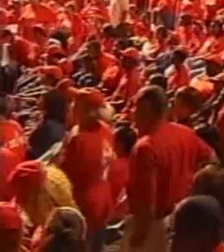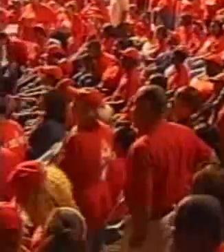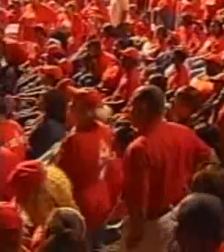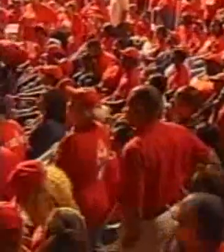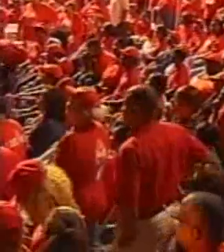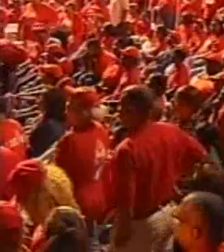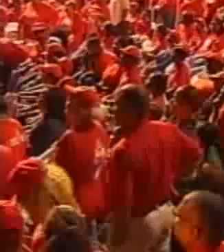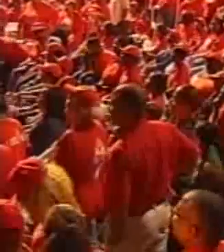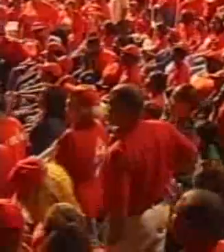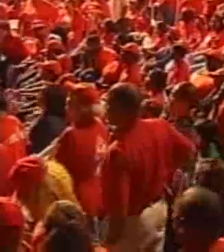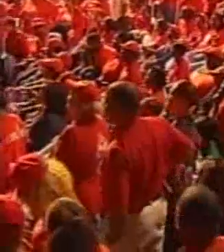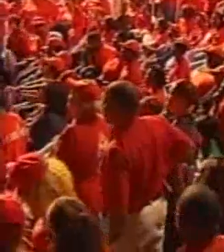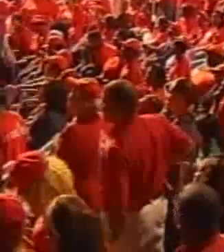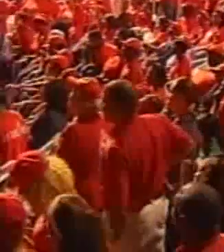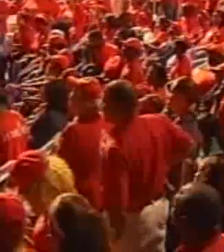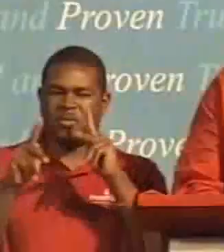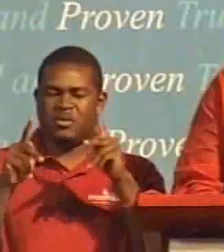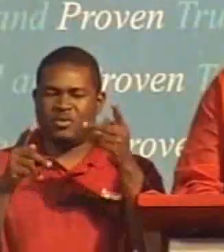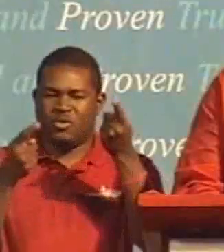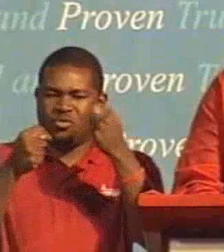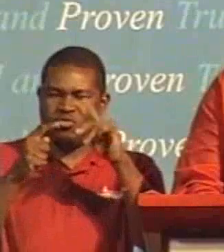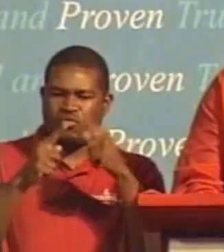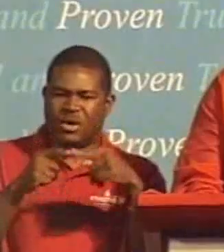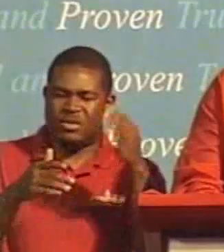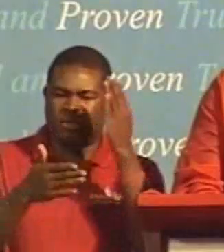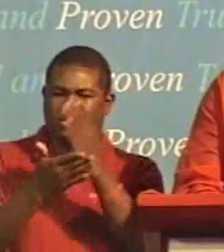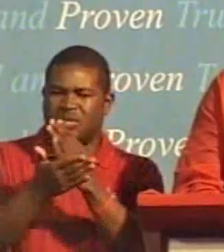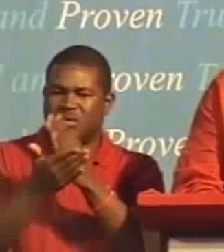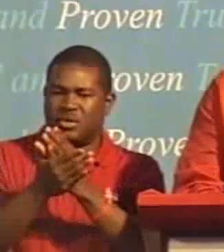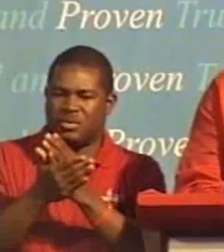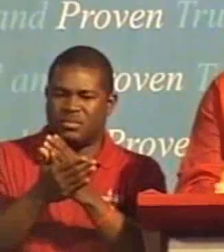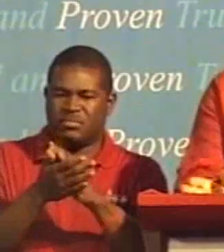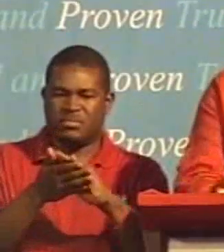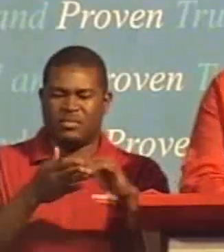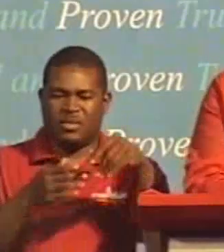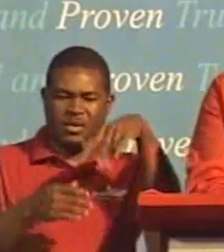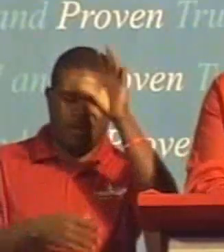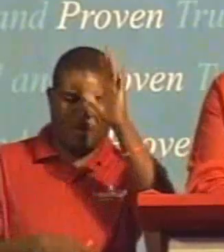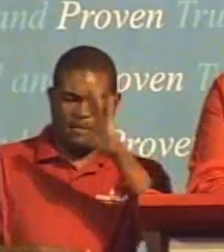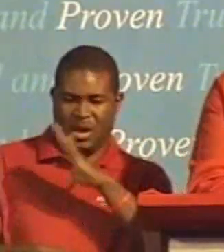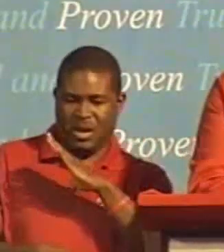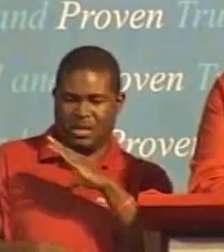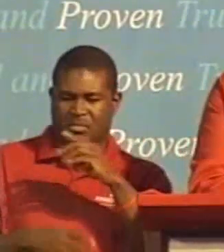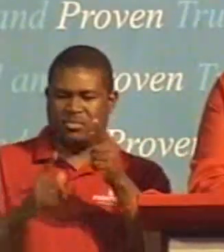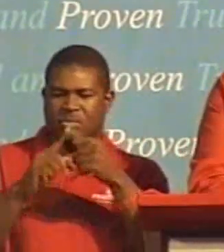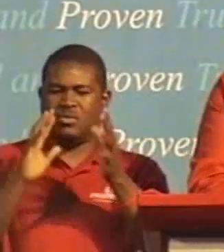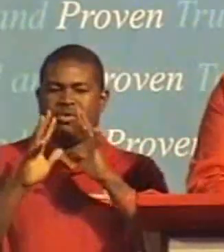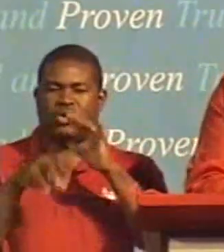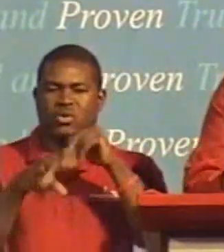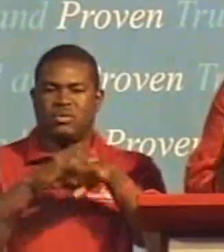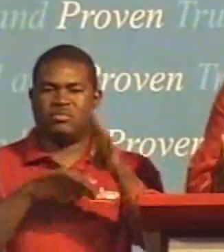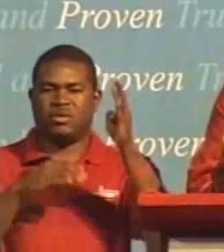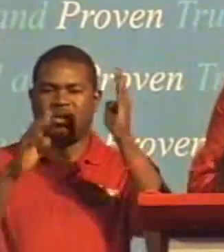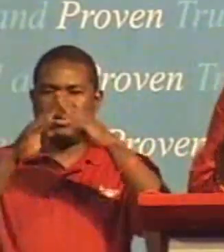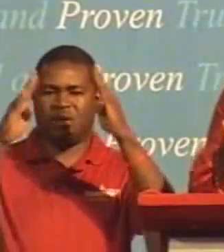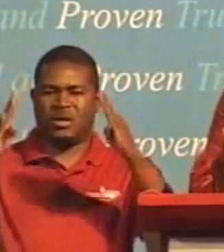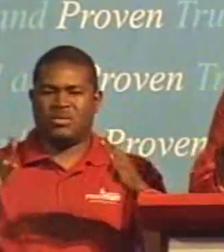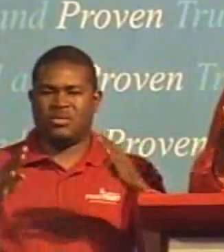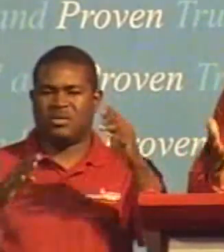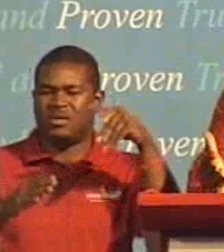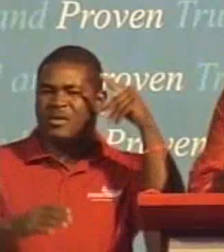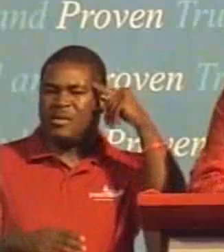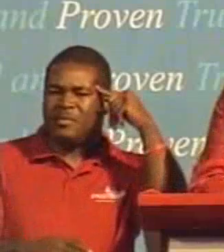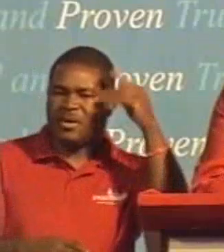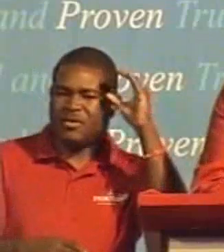their members even tried to stop Crazy Thompson, our MP for Pine Ridge, from speaking in the House. Perry Christie accepts